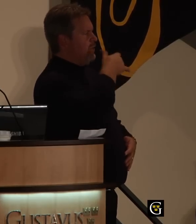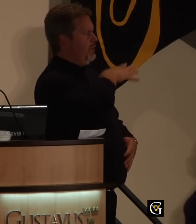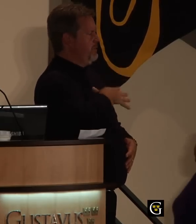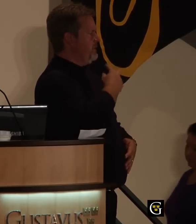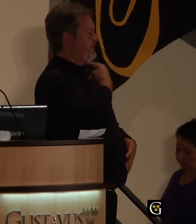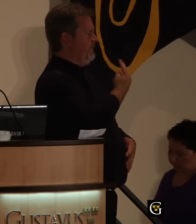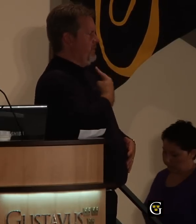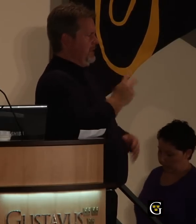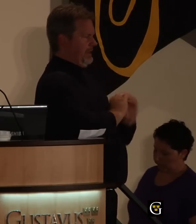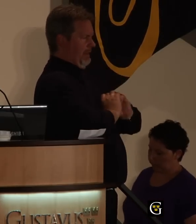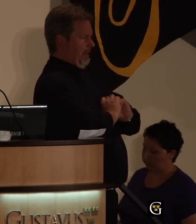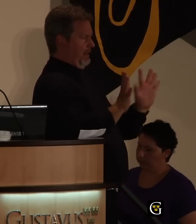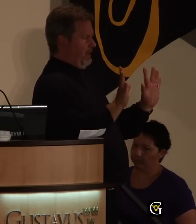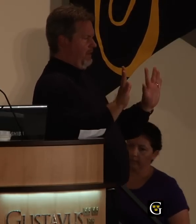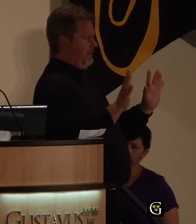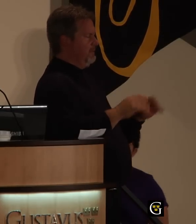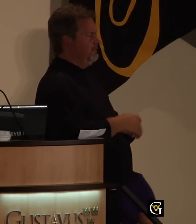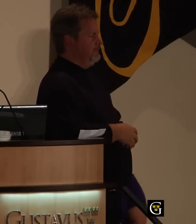Big difference, huh?